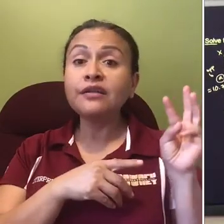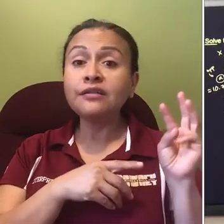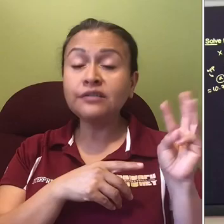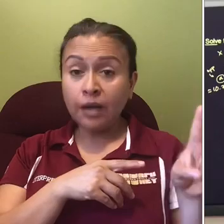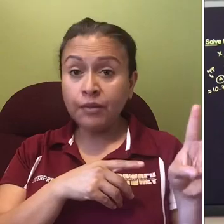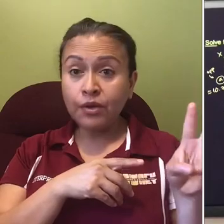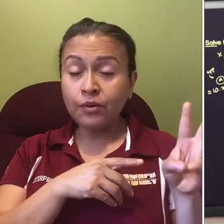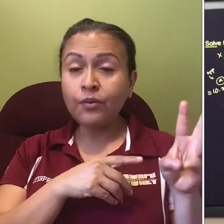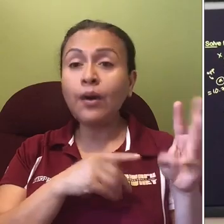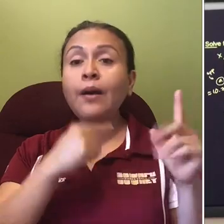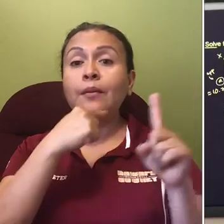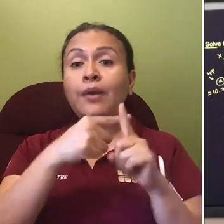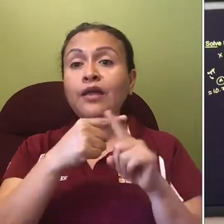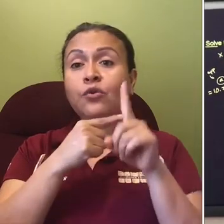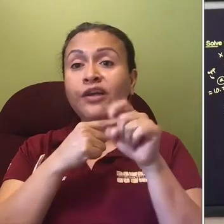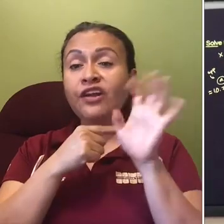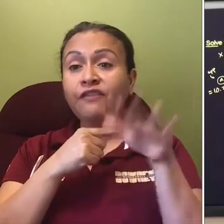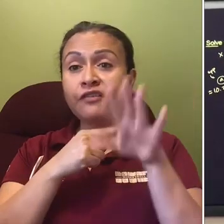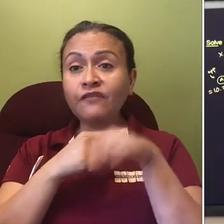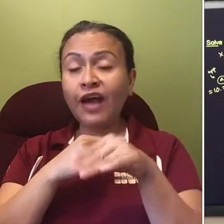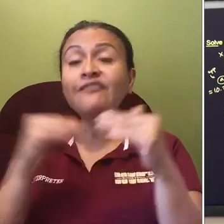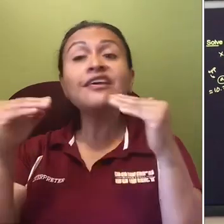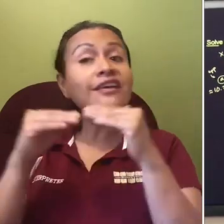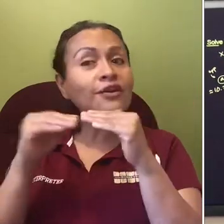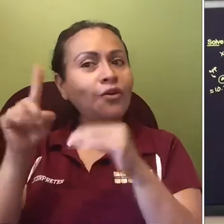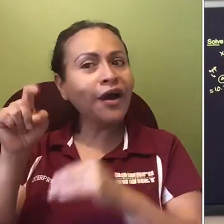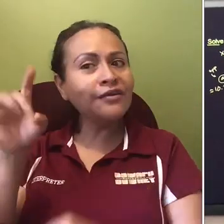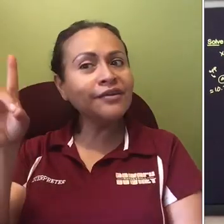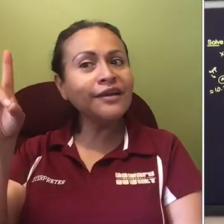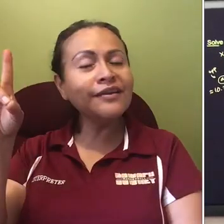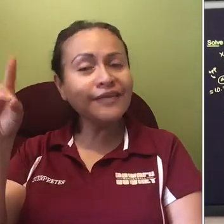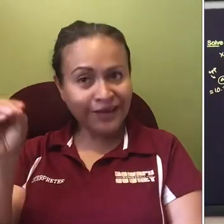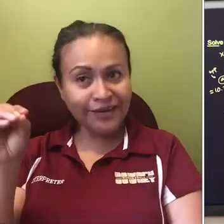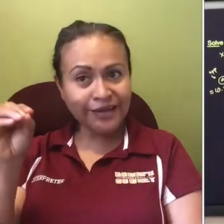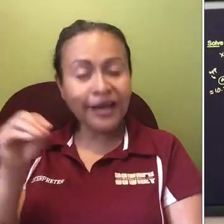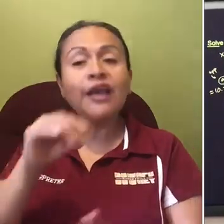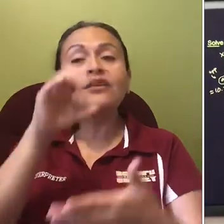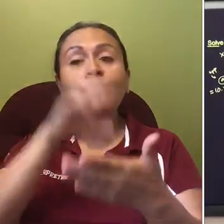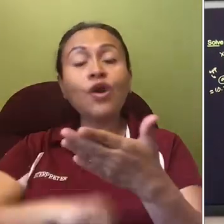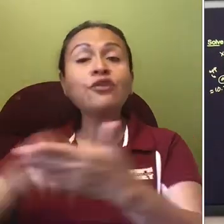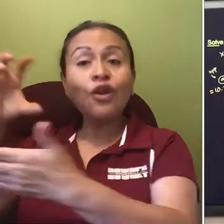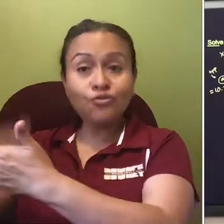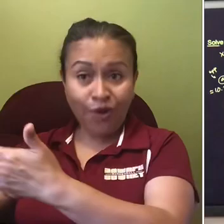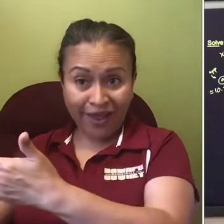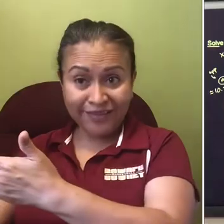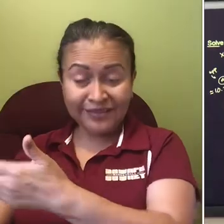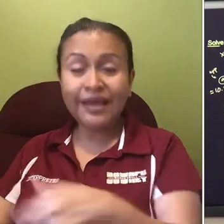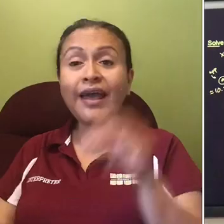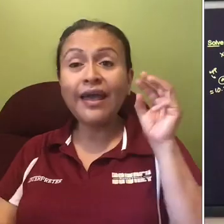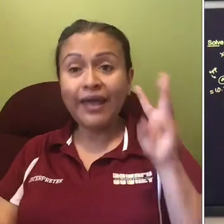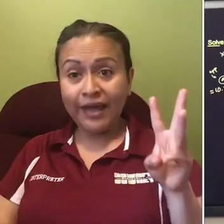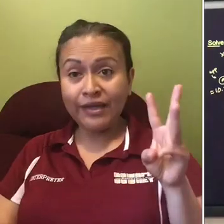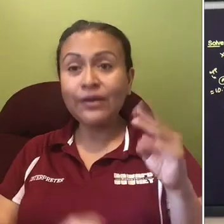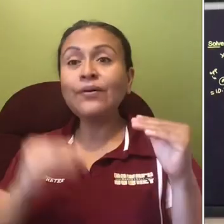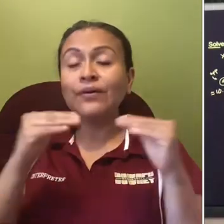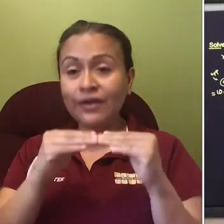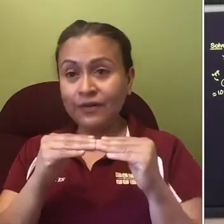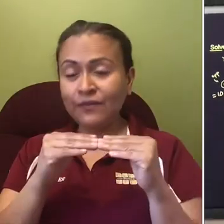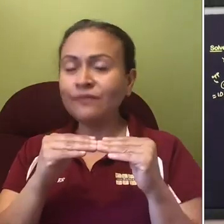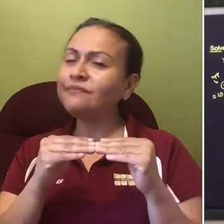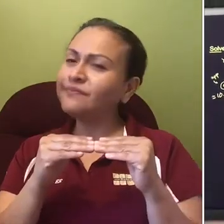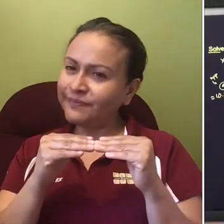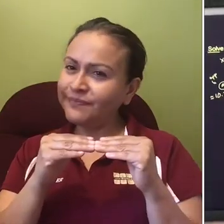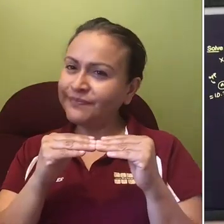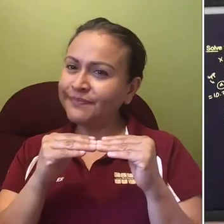plus 155 degrees is equal to 180 degrees. And then we get angle W, if we